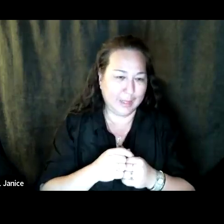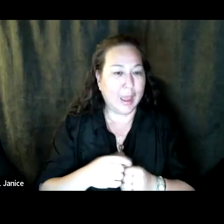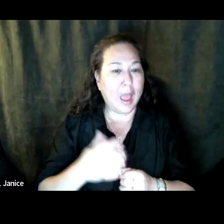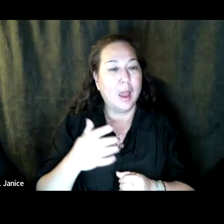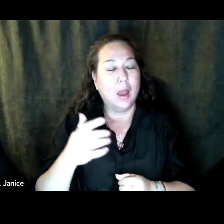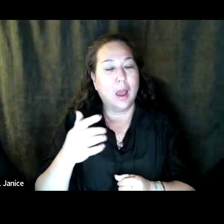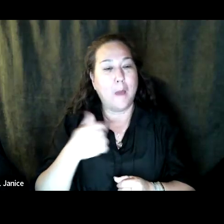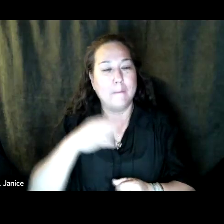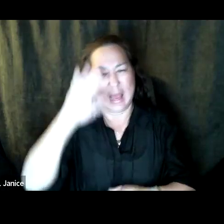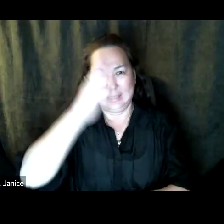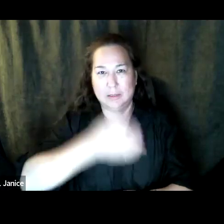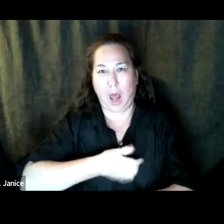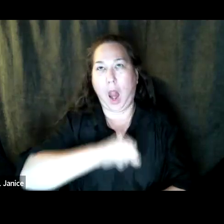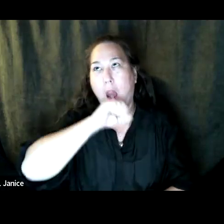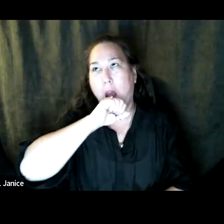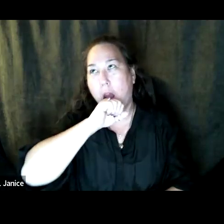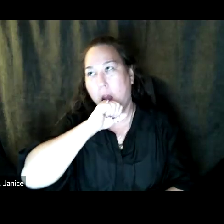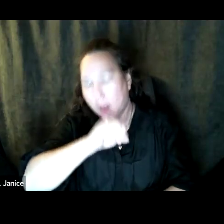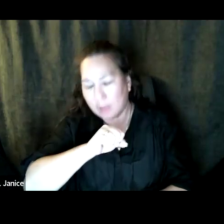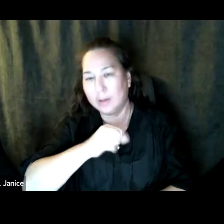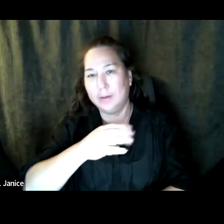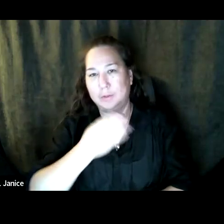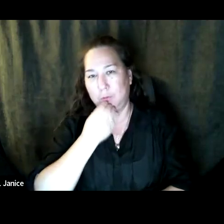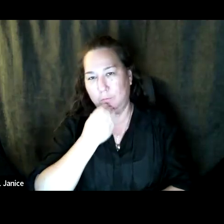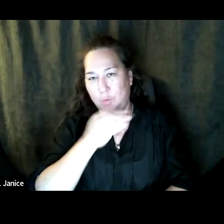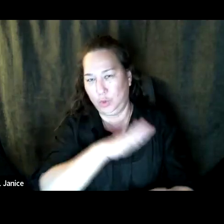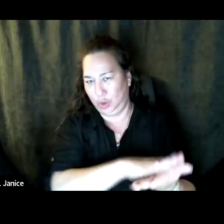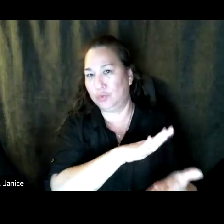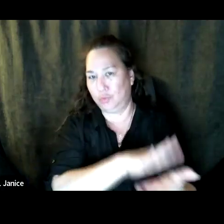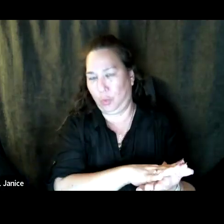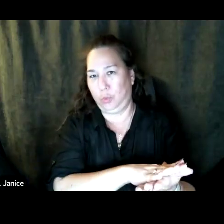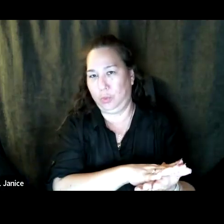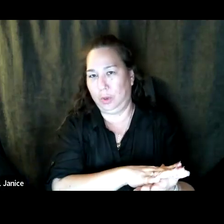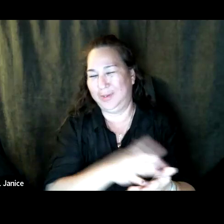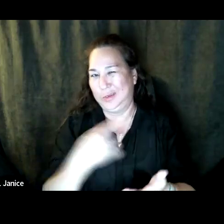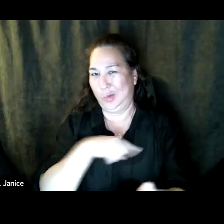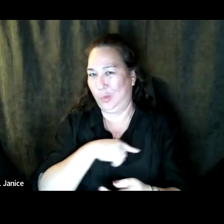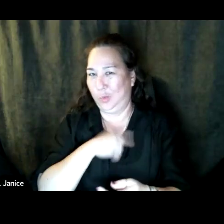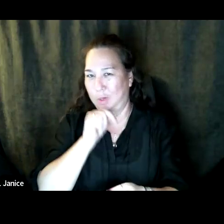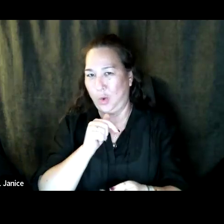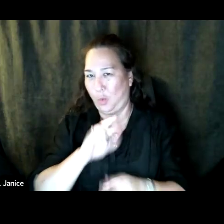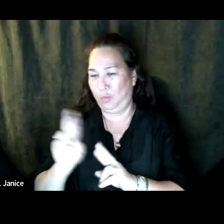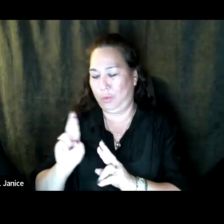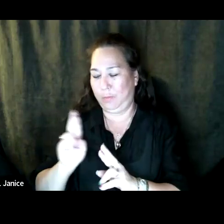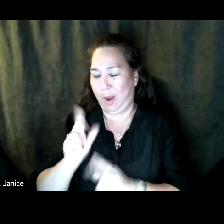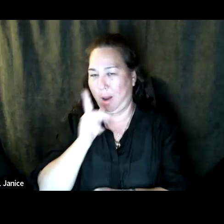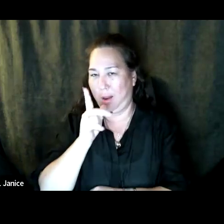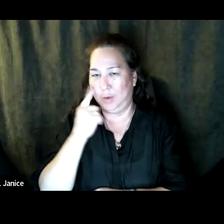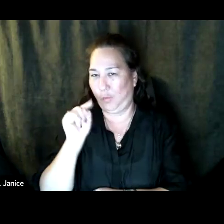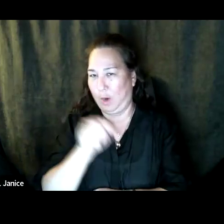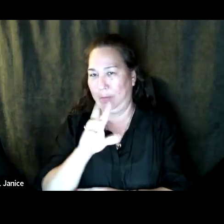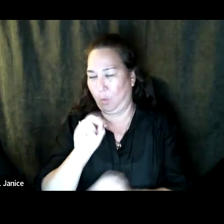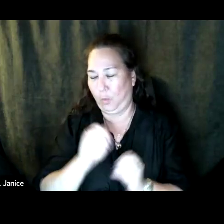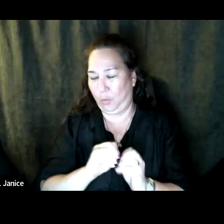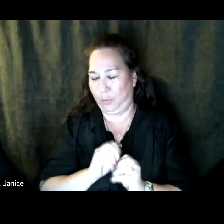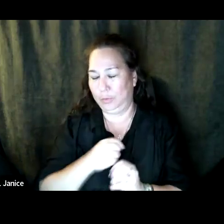which is on the cost benefit side, lovely, free 20 minutes. But, you know, there's like a sad departure and he comes home rave